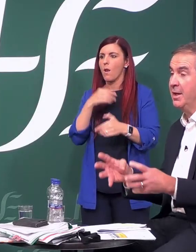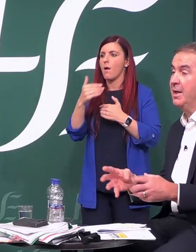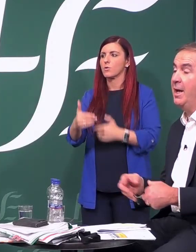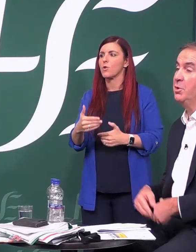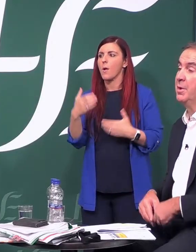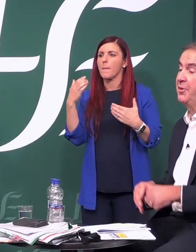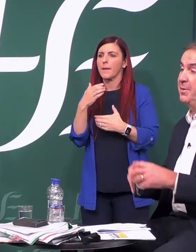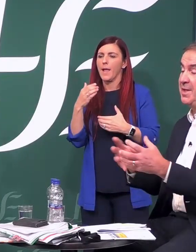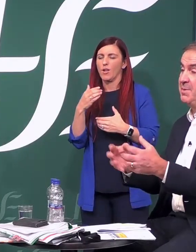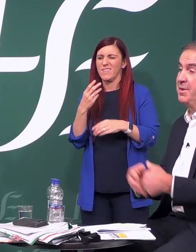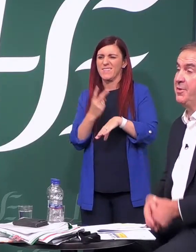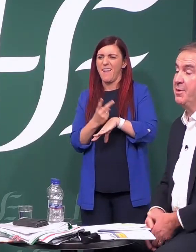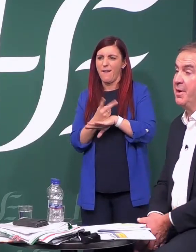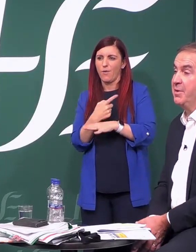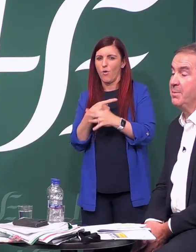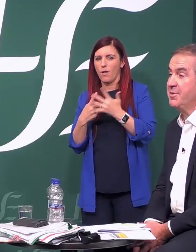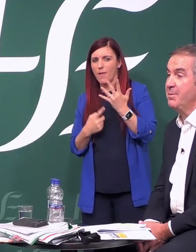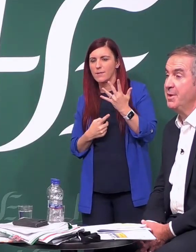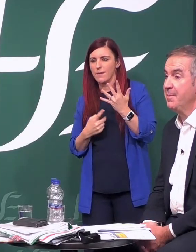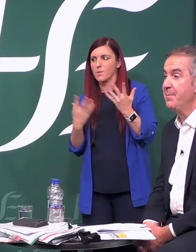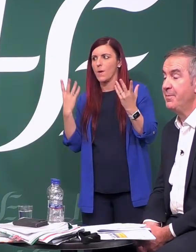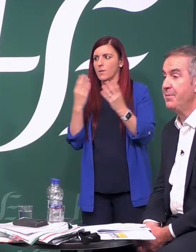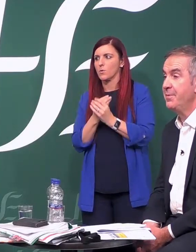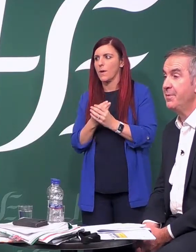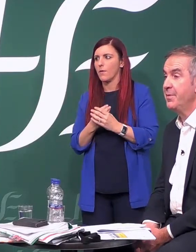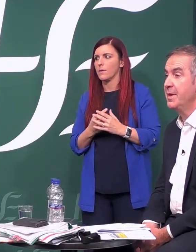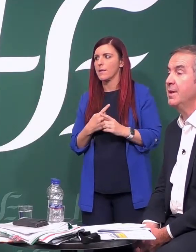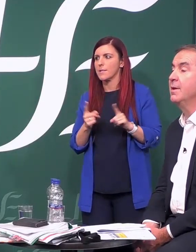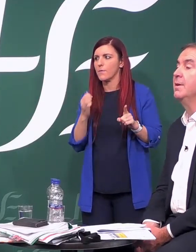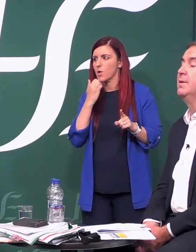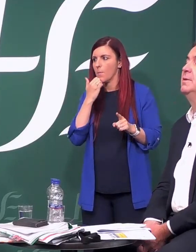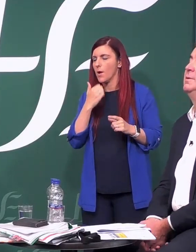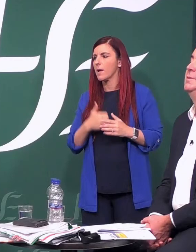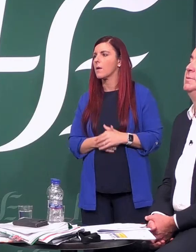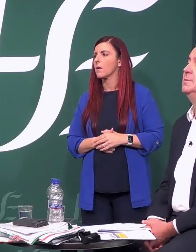the cohort 2, that's where the 305 comes from.